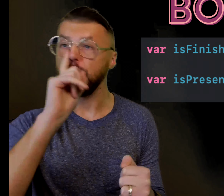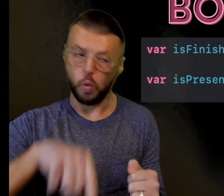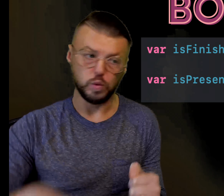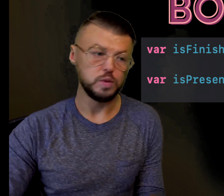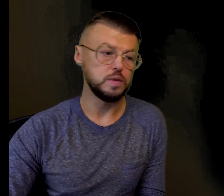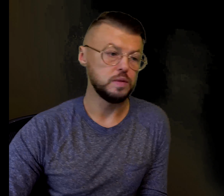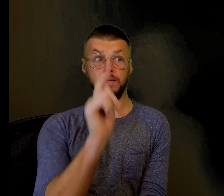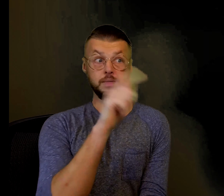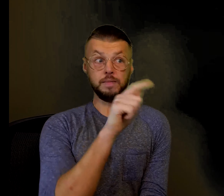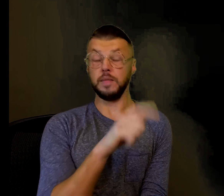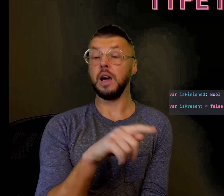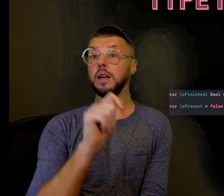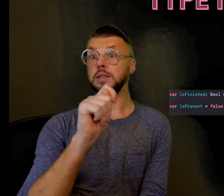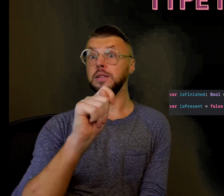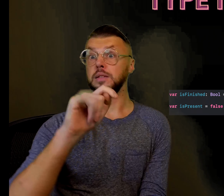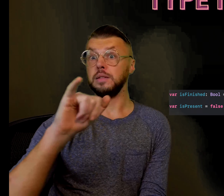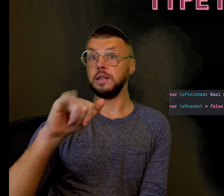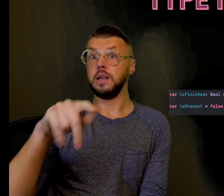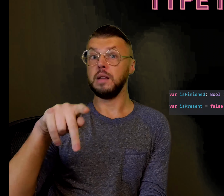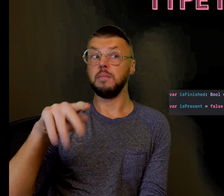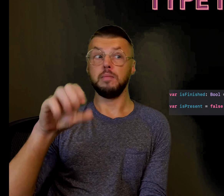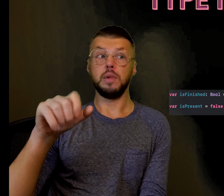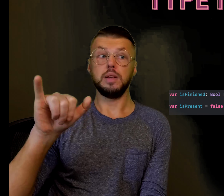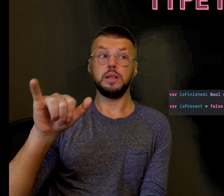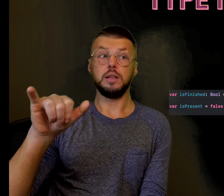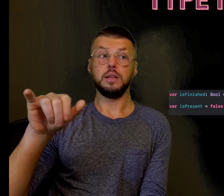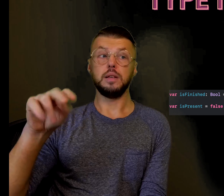stores two single values, true or false.